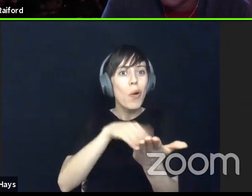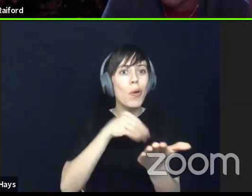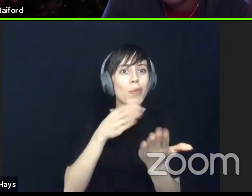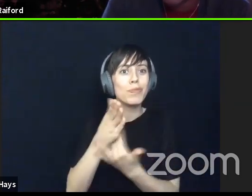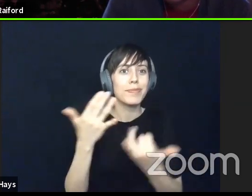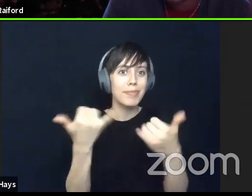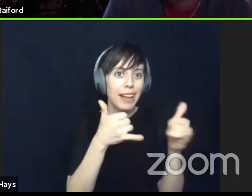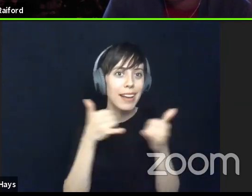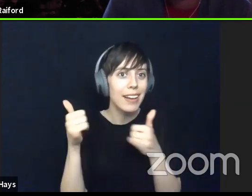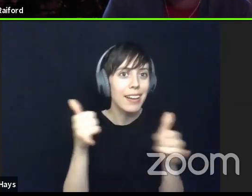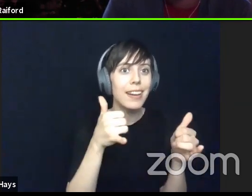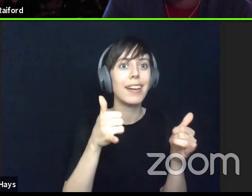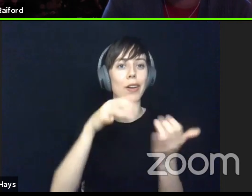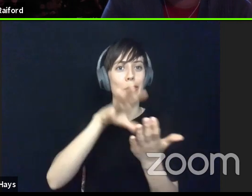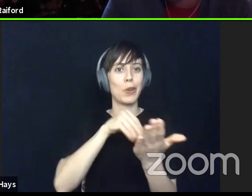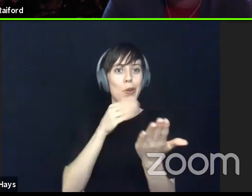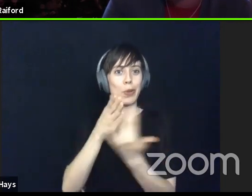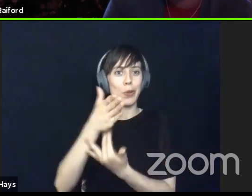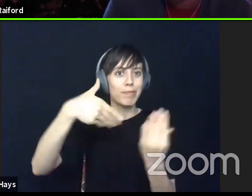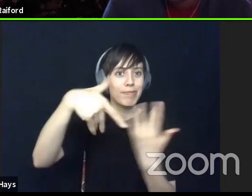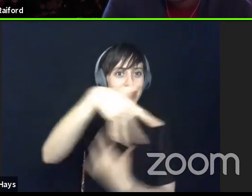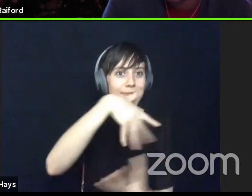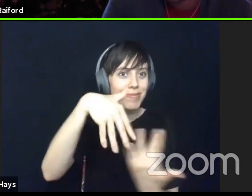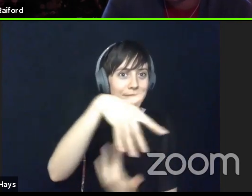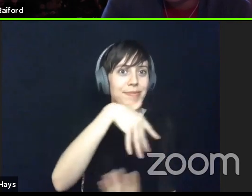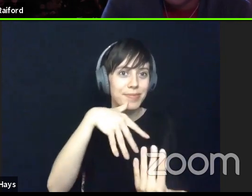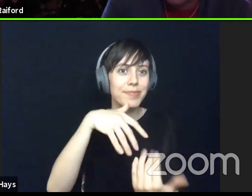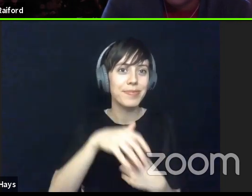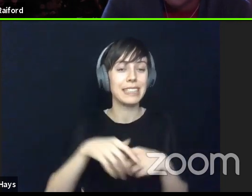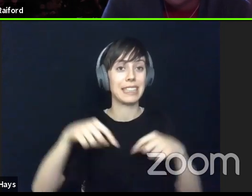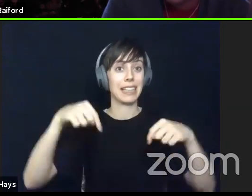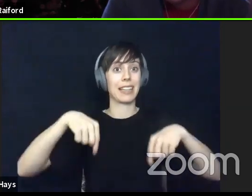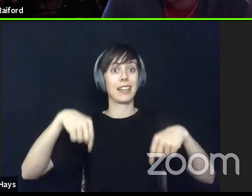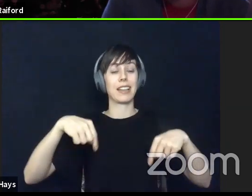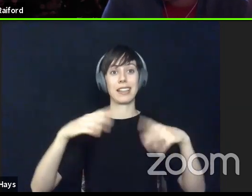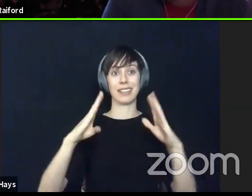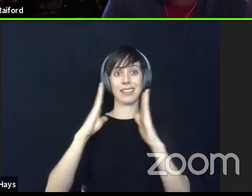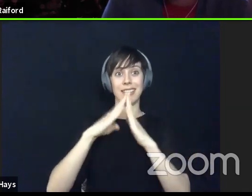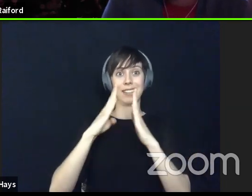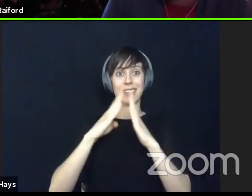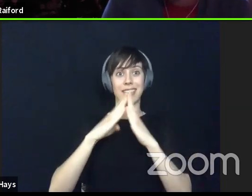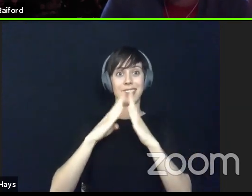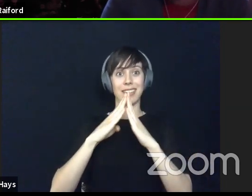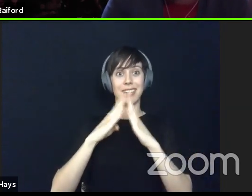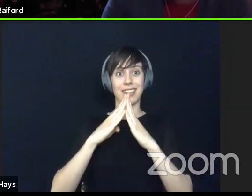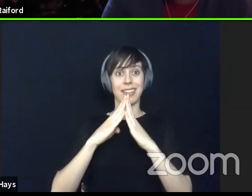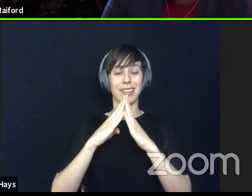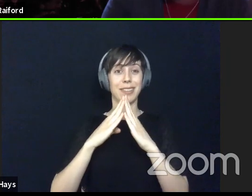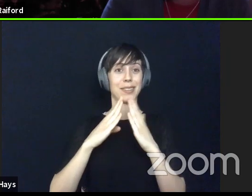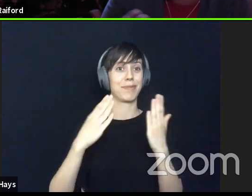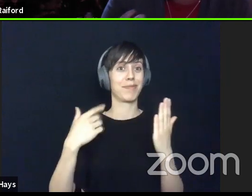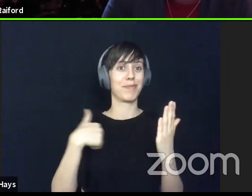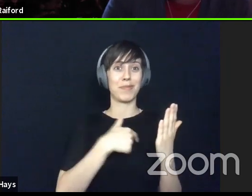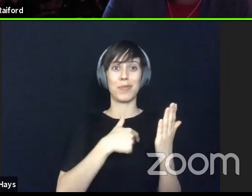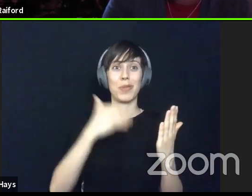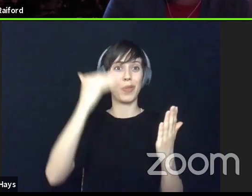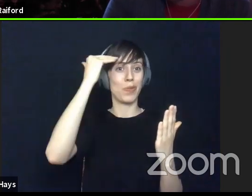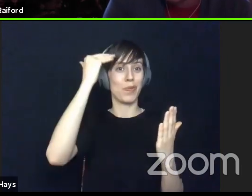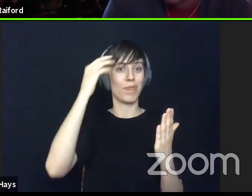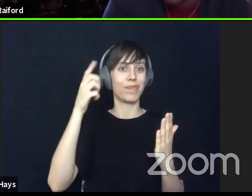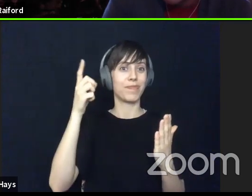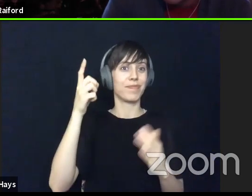society. And the fact that we know that in this city, that we can quantify the ineffective leadership and how it's